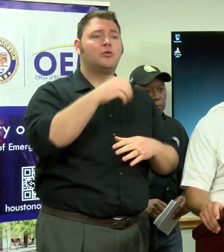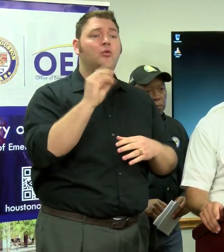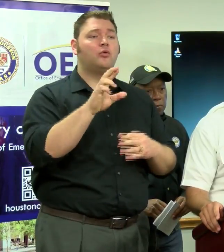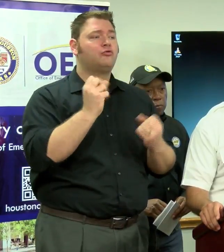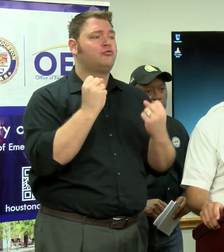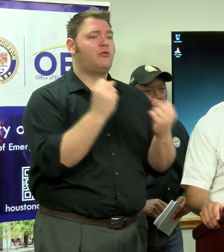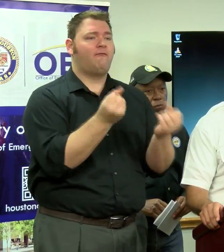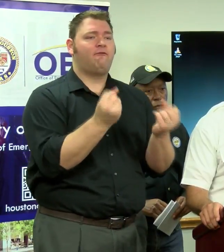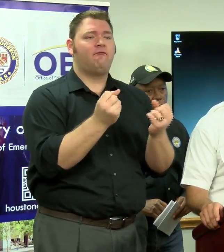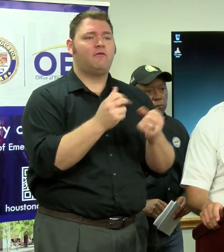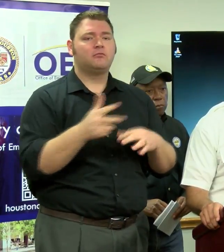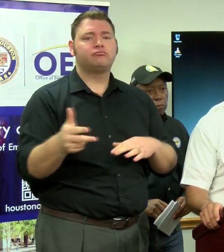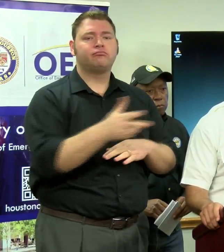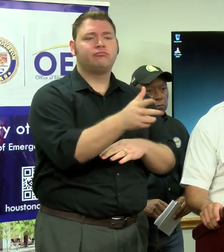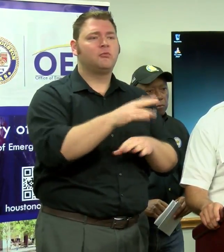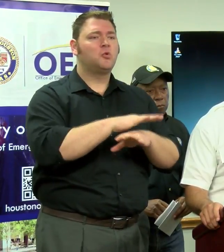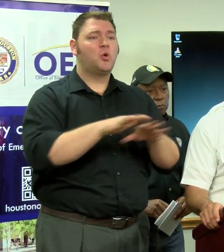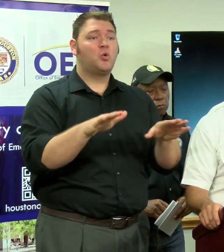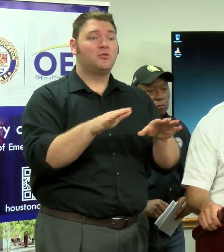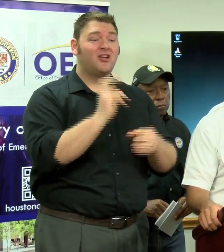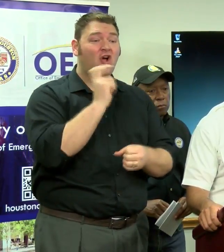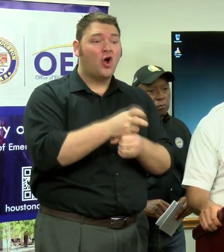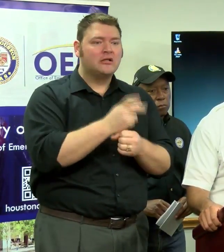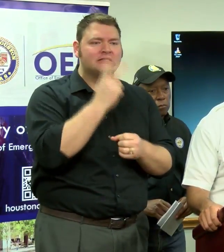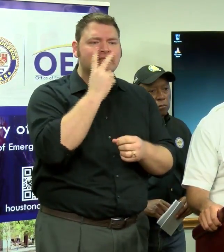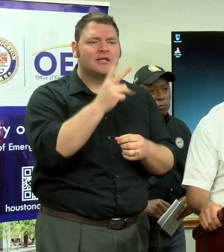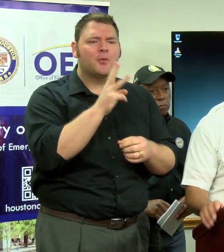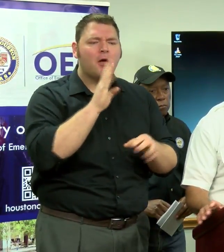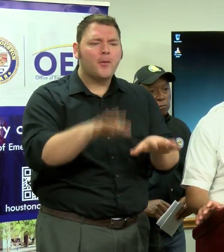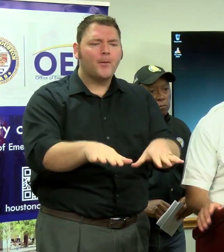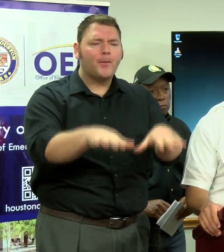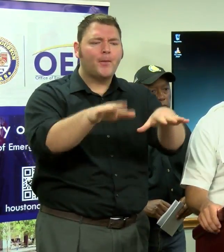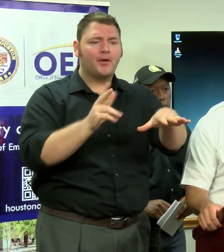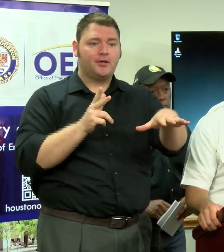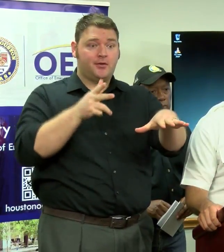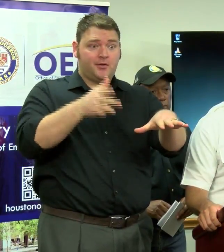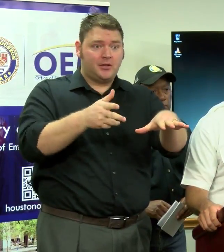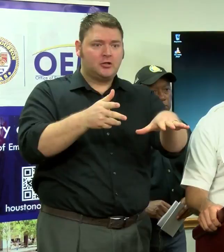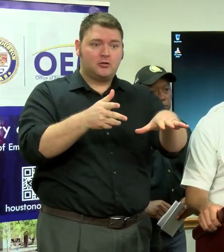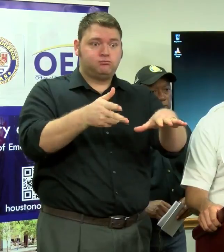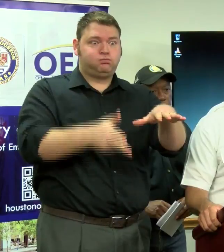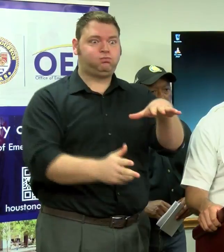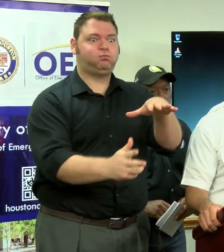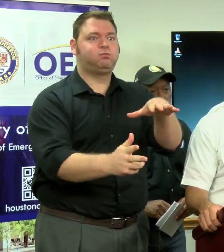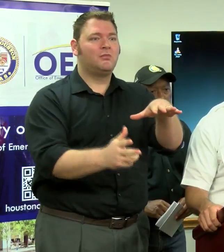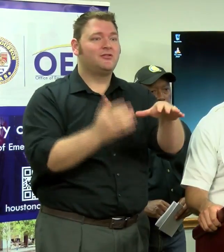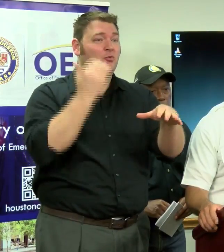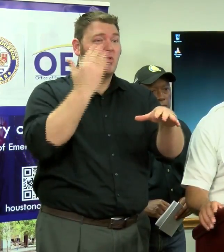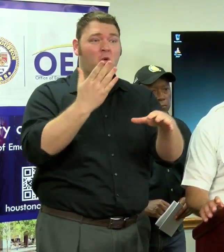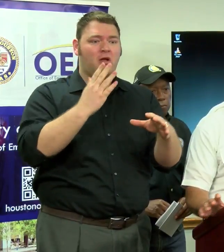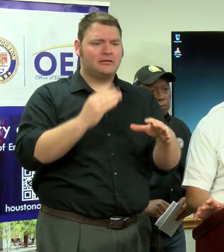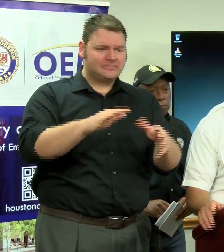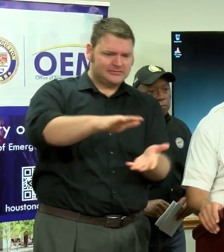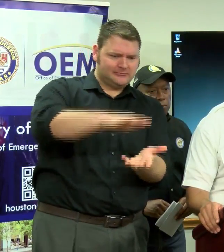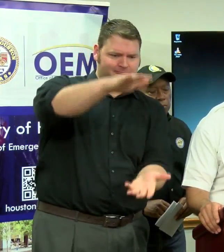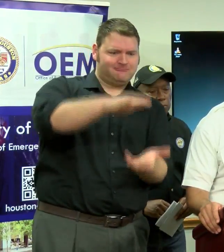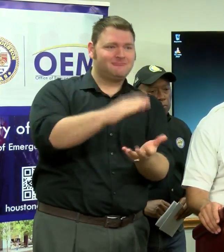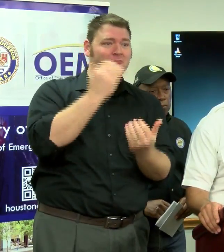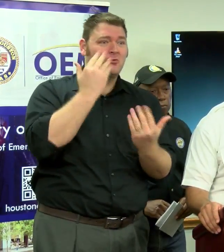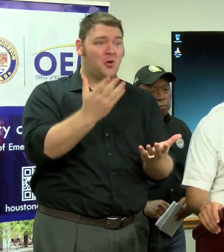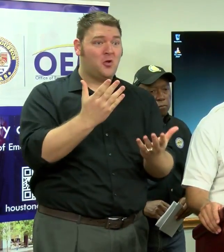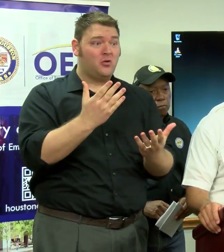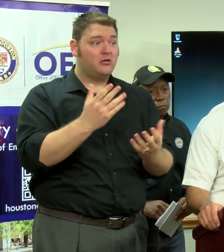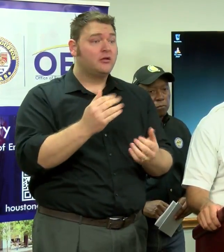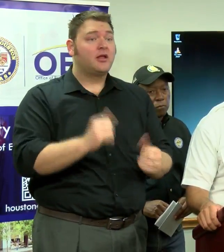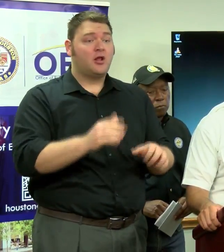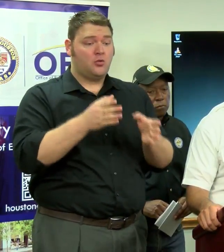road conditions. Just a little bit of water covering the roads, we don't know what impact the rain has had, and washing away the roads,